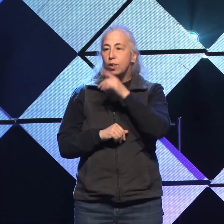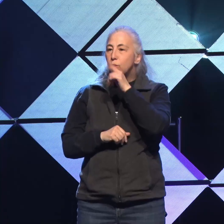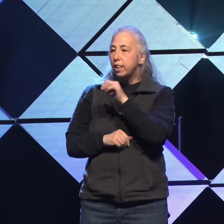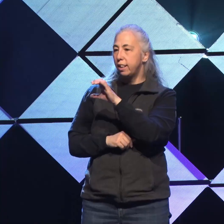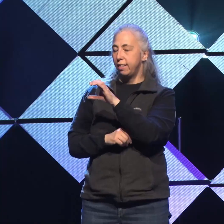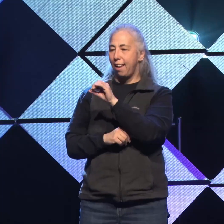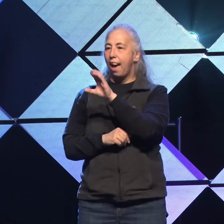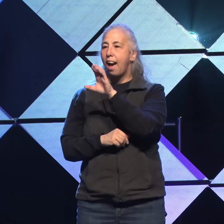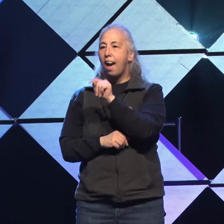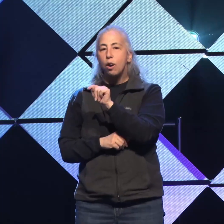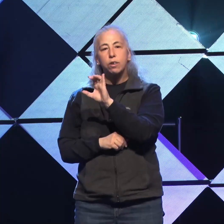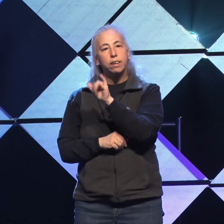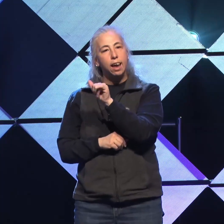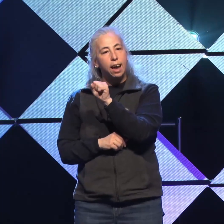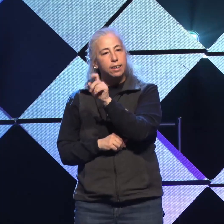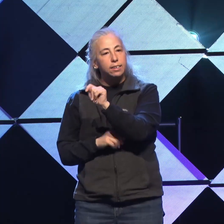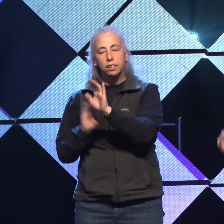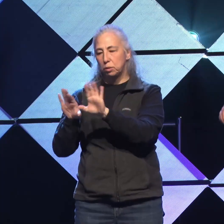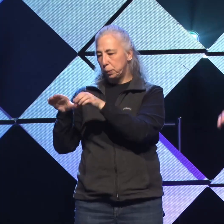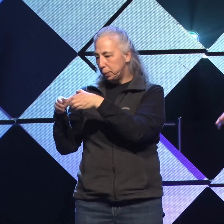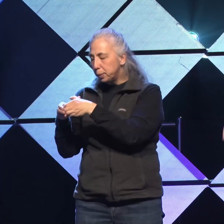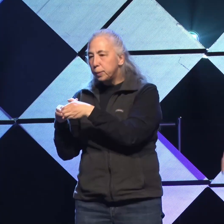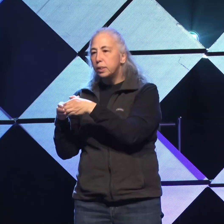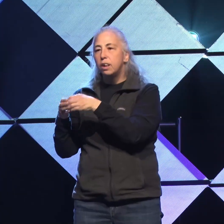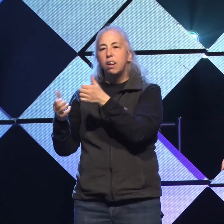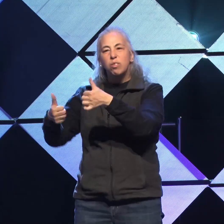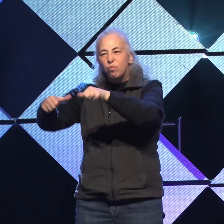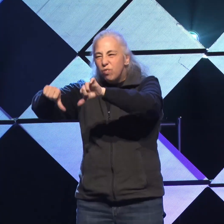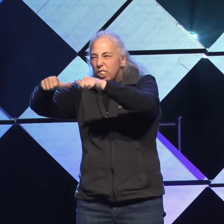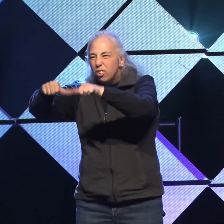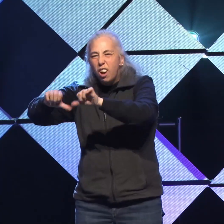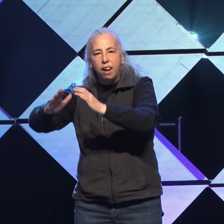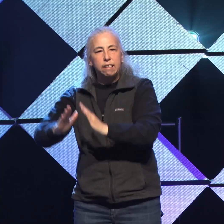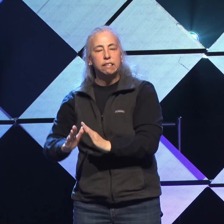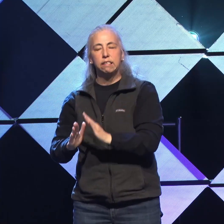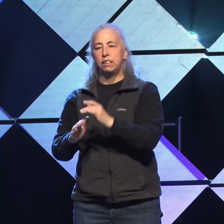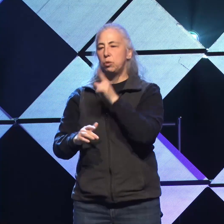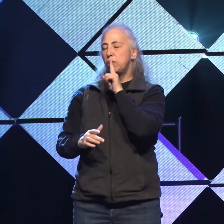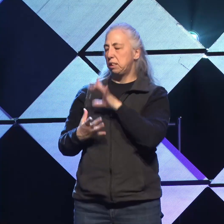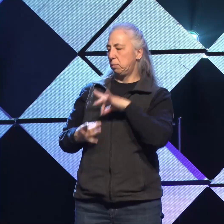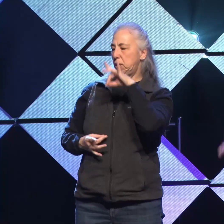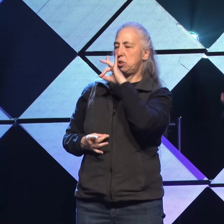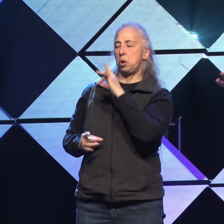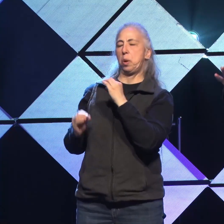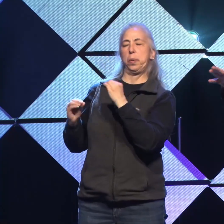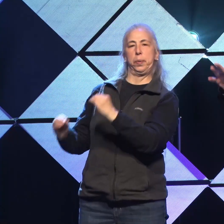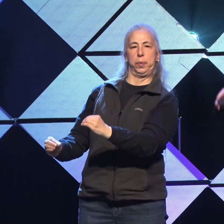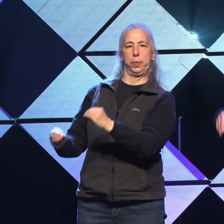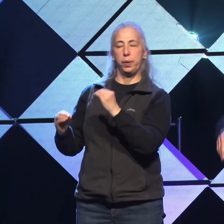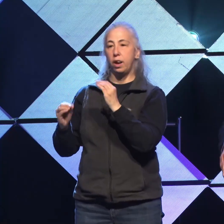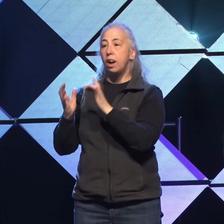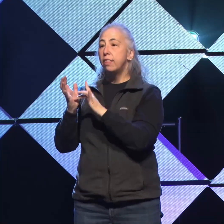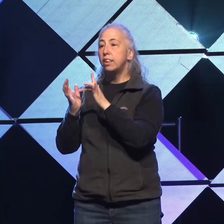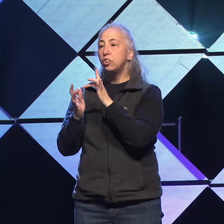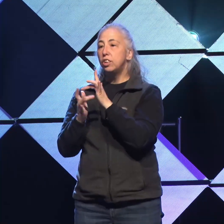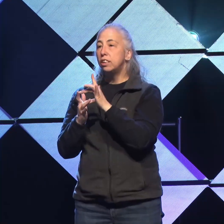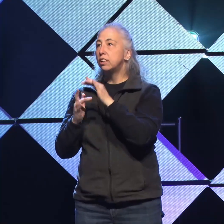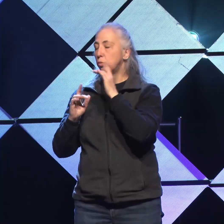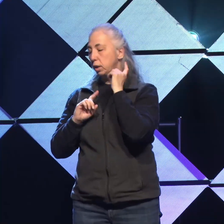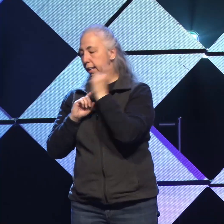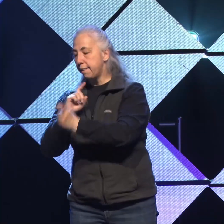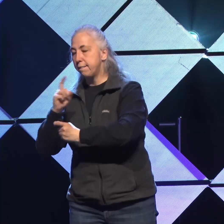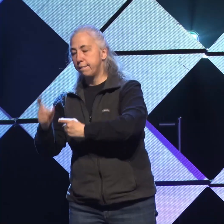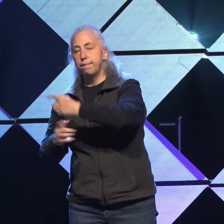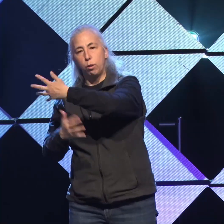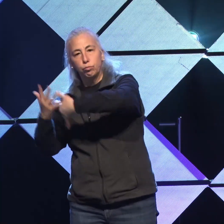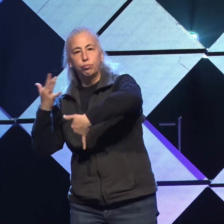outcasts, the rejects, the spiritual zeros that Jesus kept giving himself to and hanging